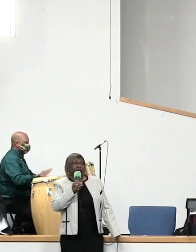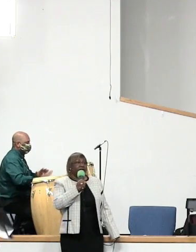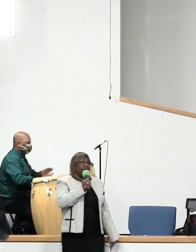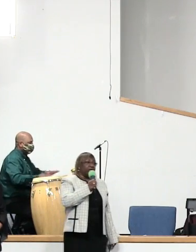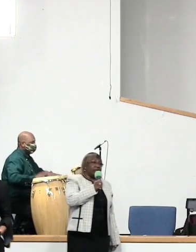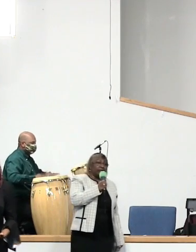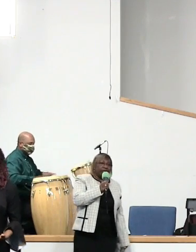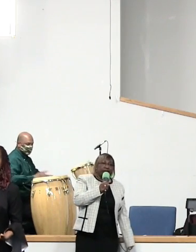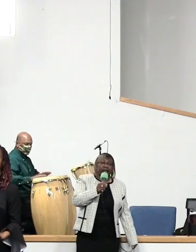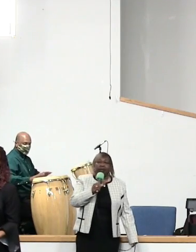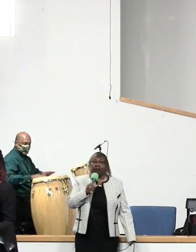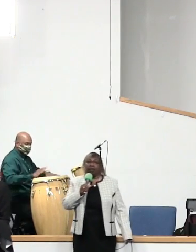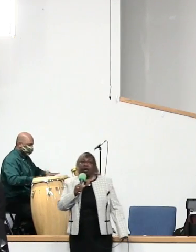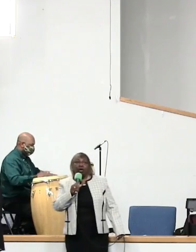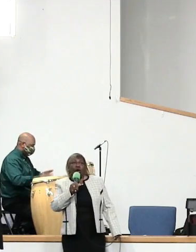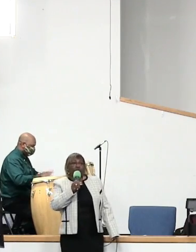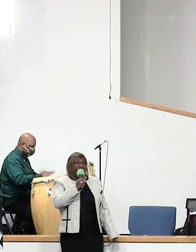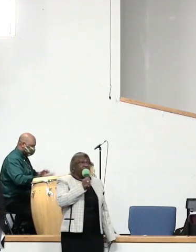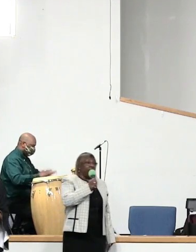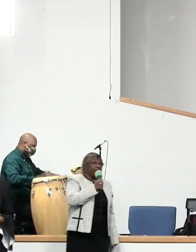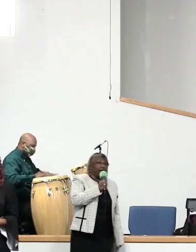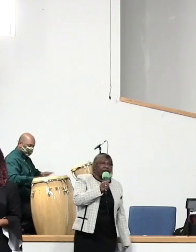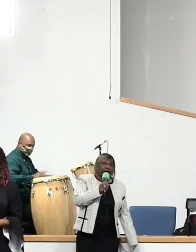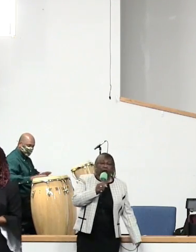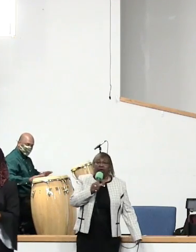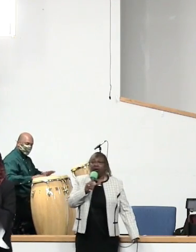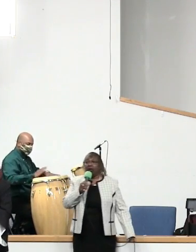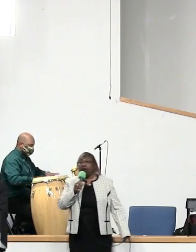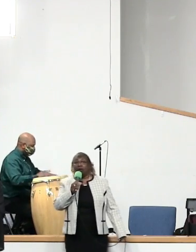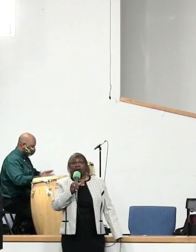That you hear me when I call.